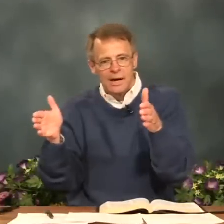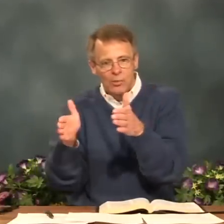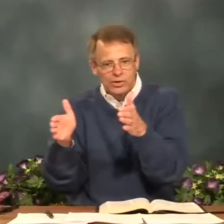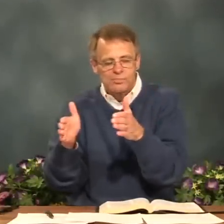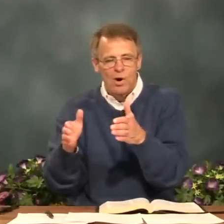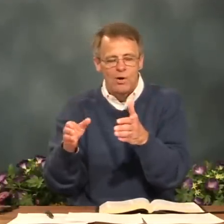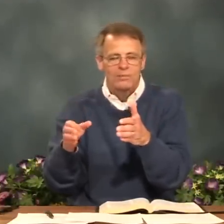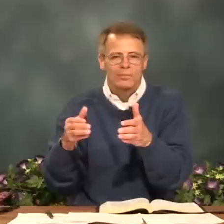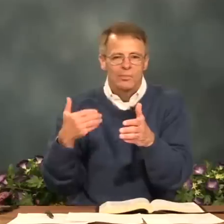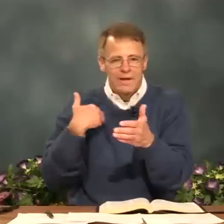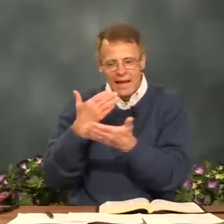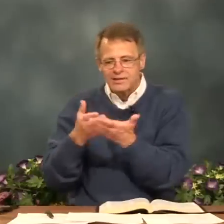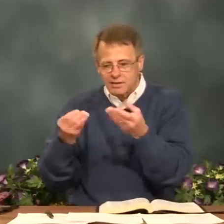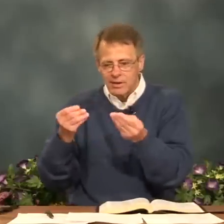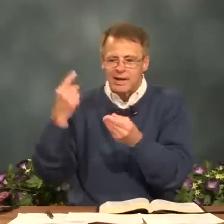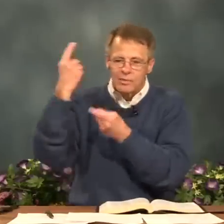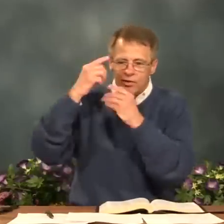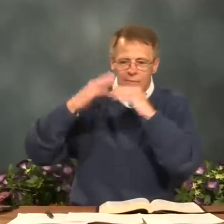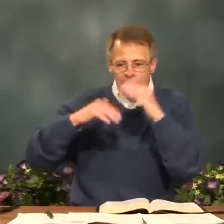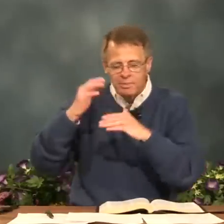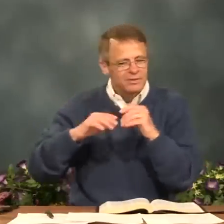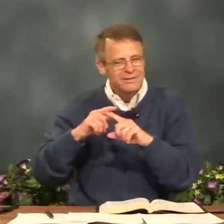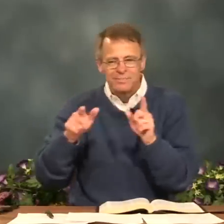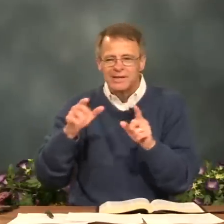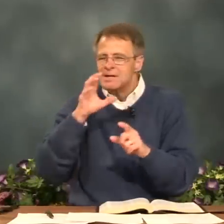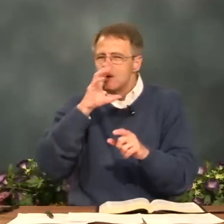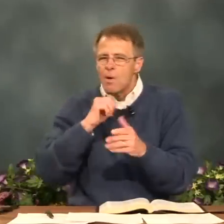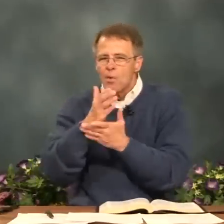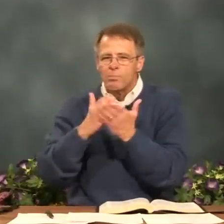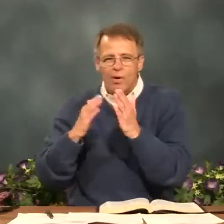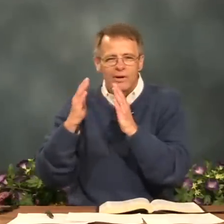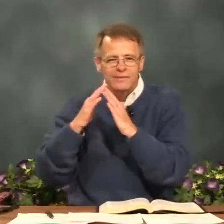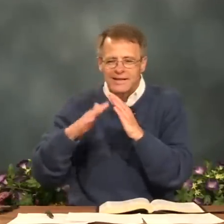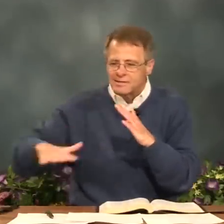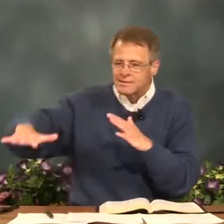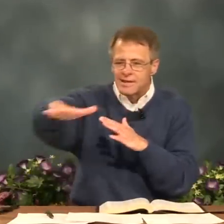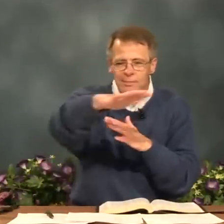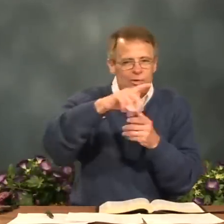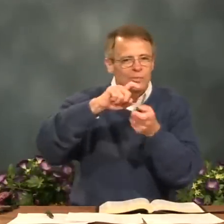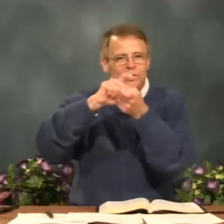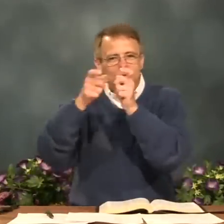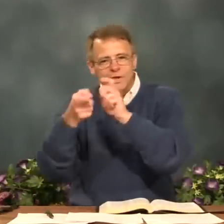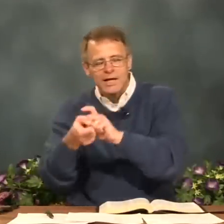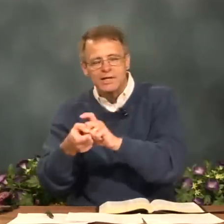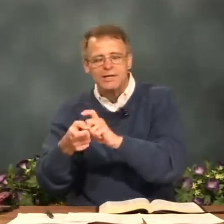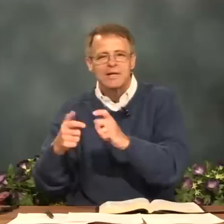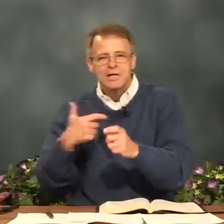was small. We had some land we thought about building, but old part of town, the neighborhood was changing, so